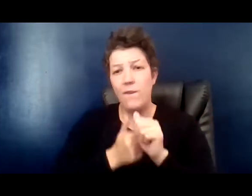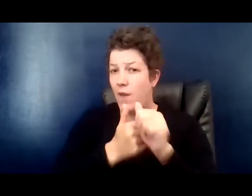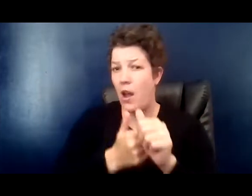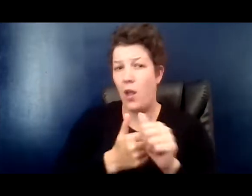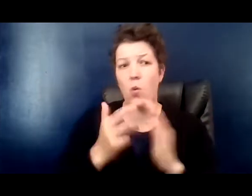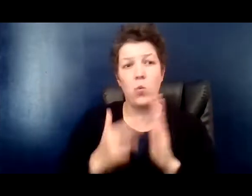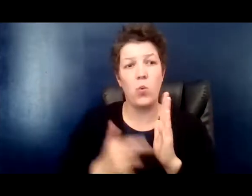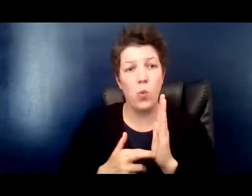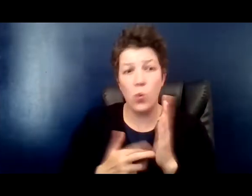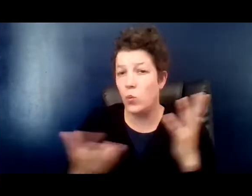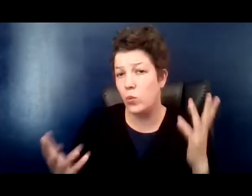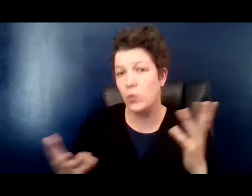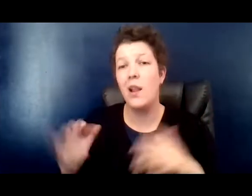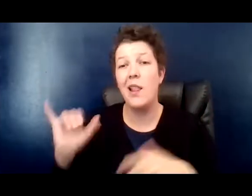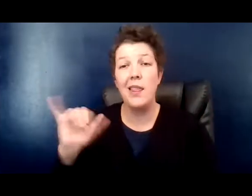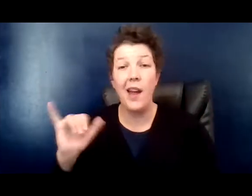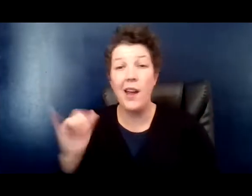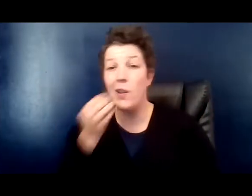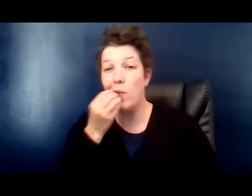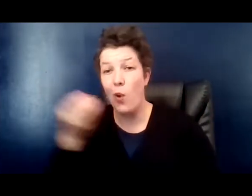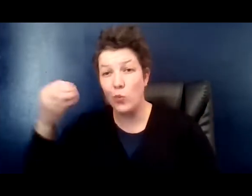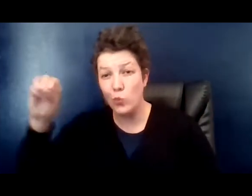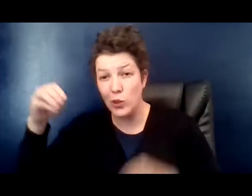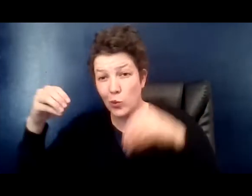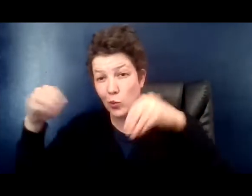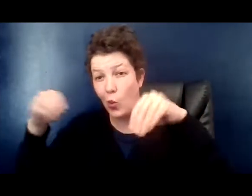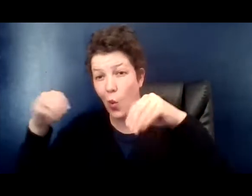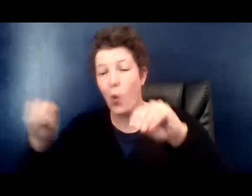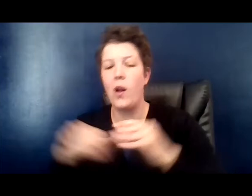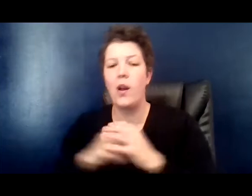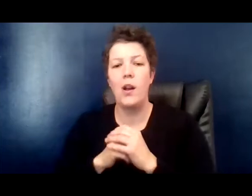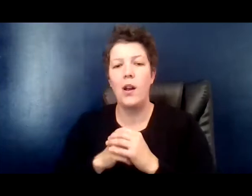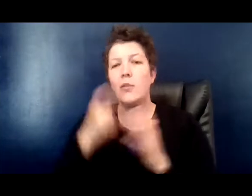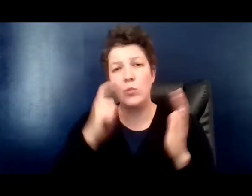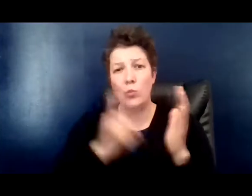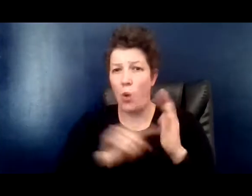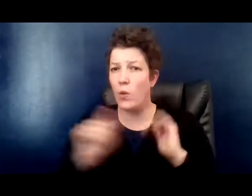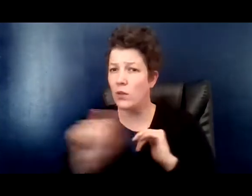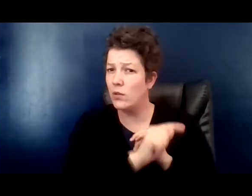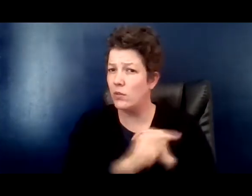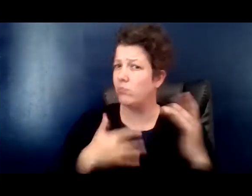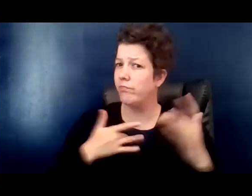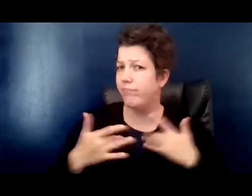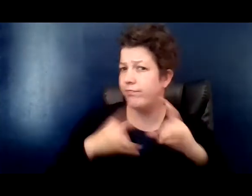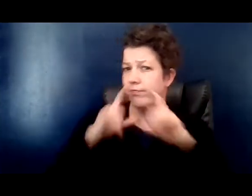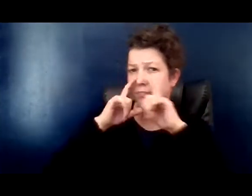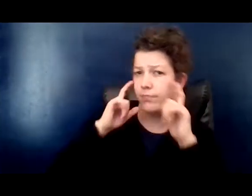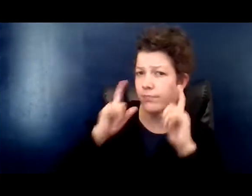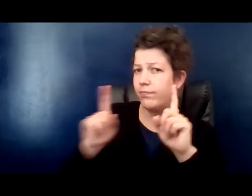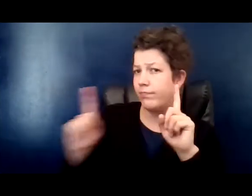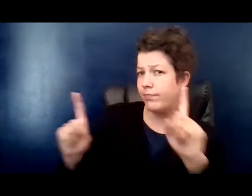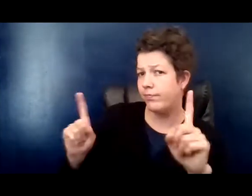as important as to be protecting myself is them protecting themselves from me. So I don't want to be part of the problem, and I have a